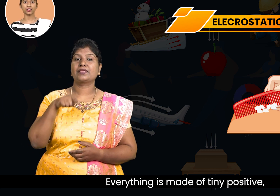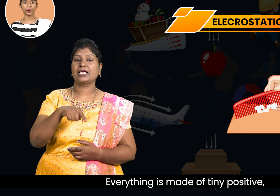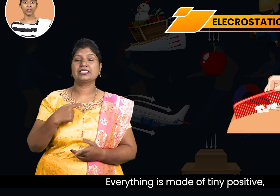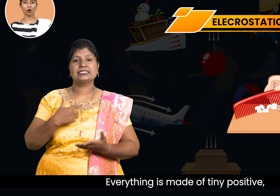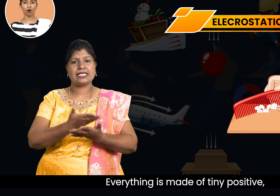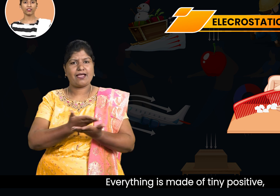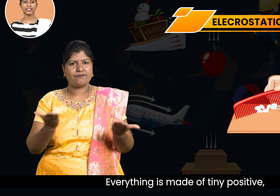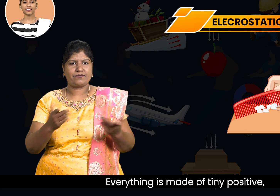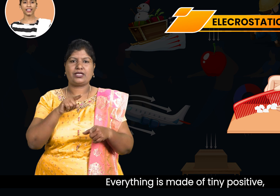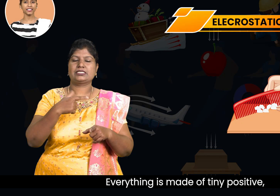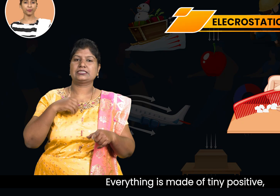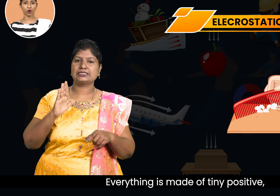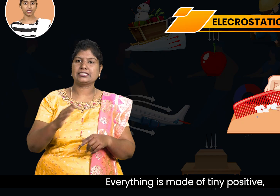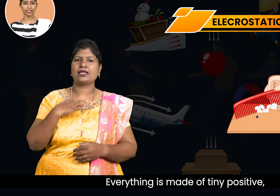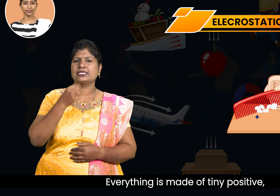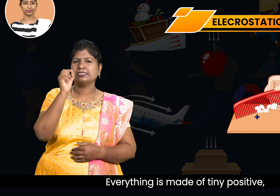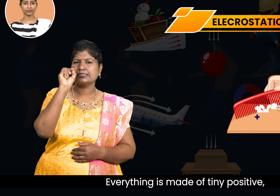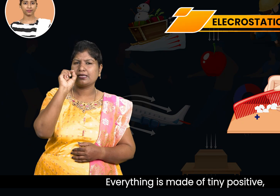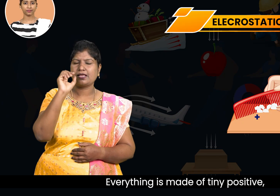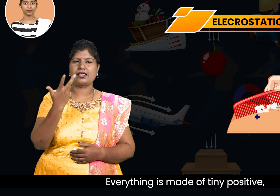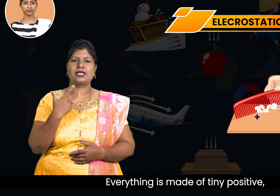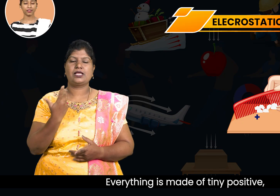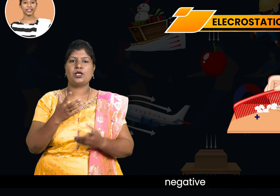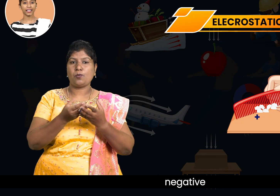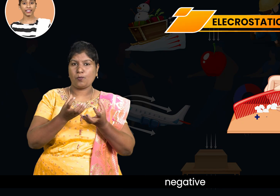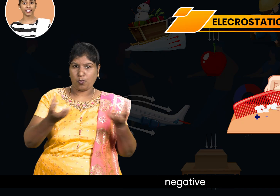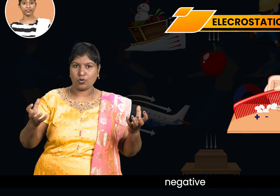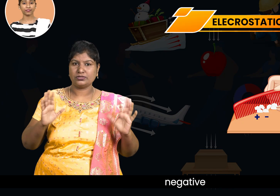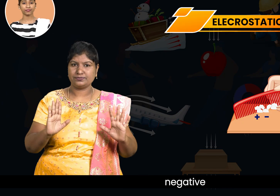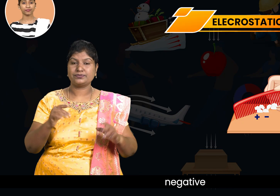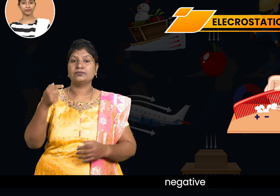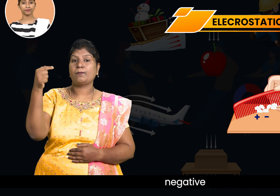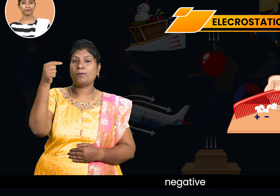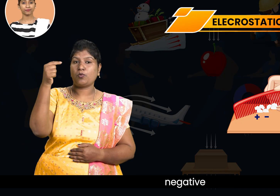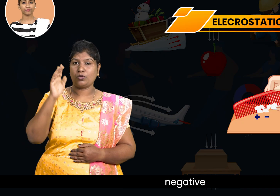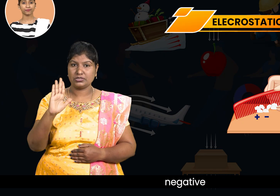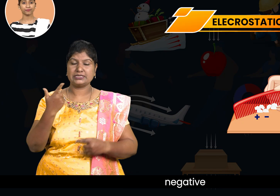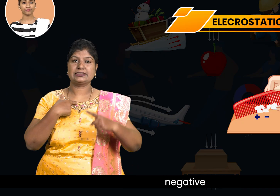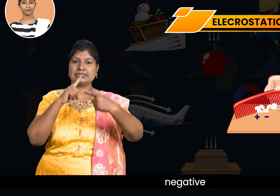Everything is made of tiny positive, negative,